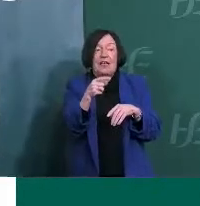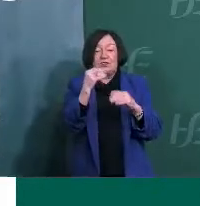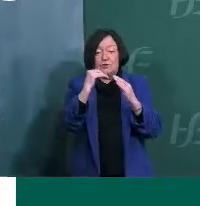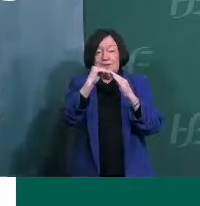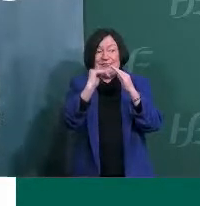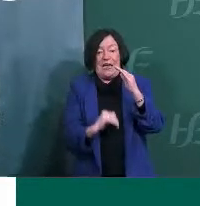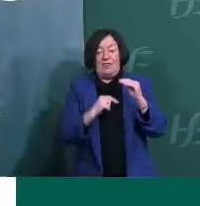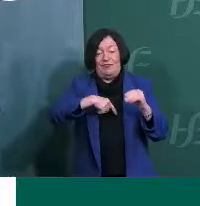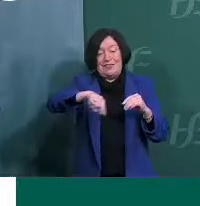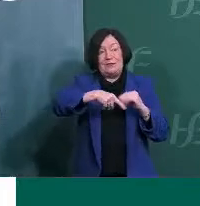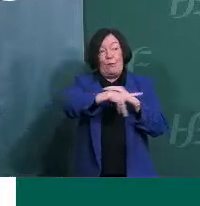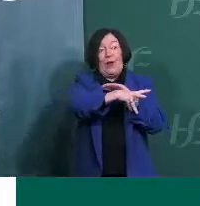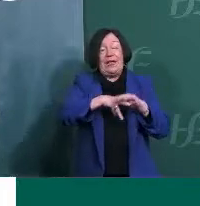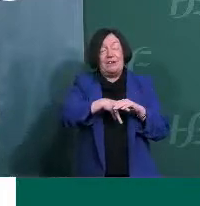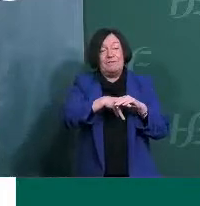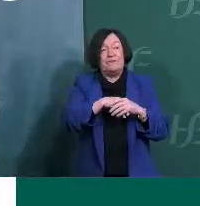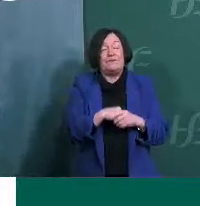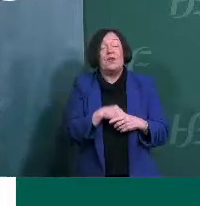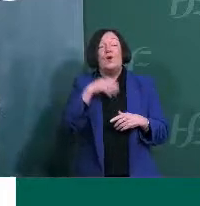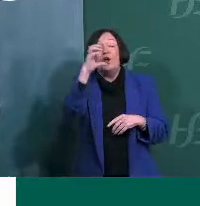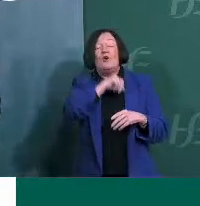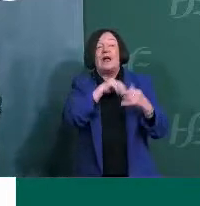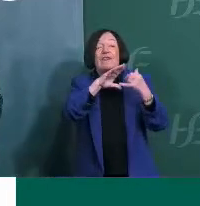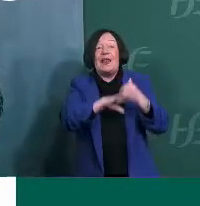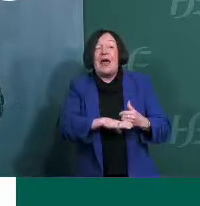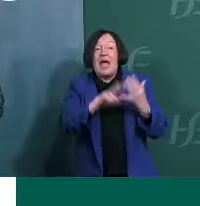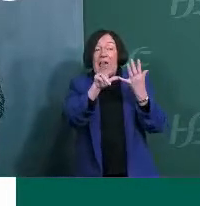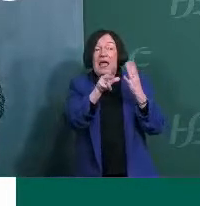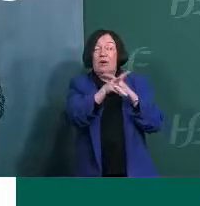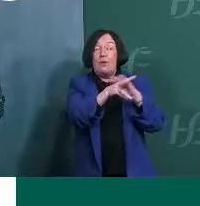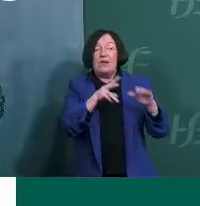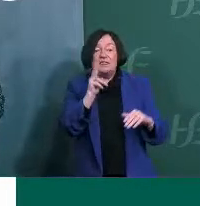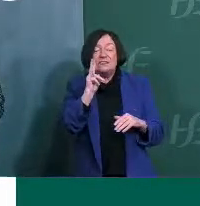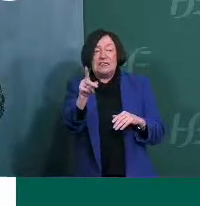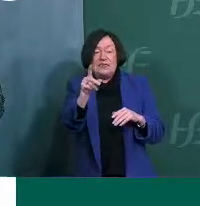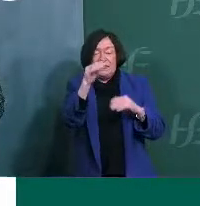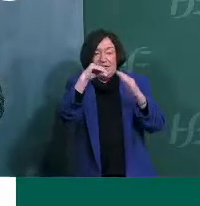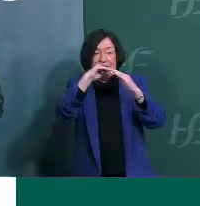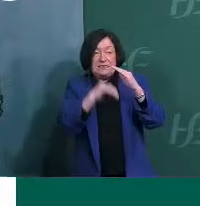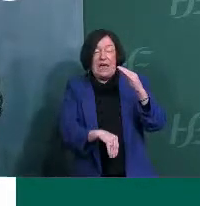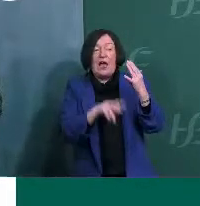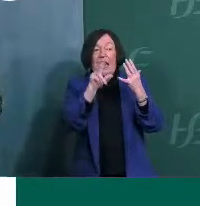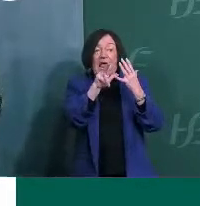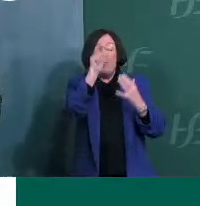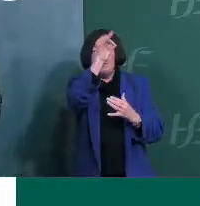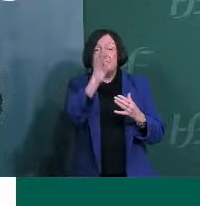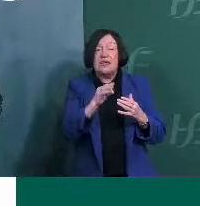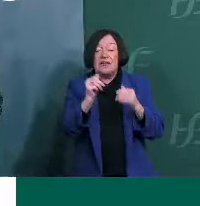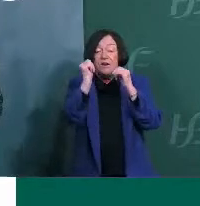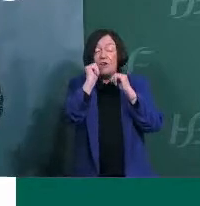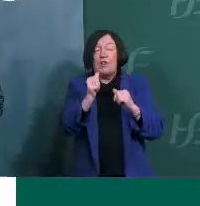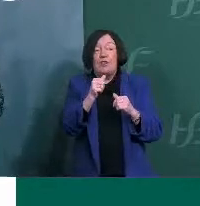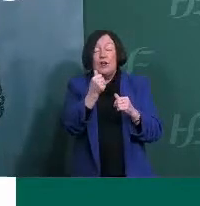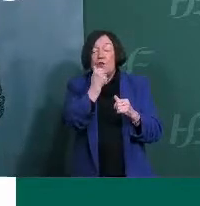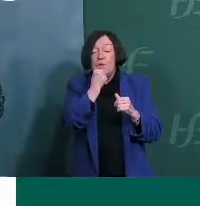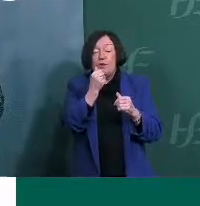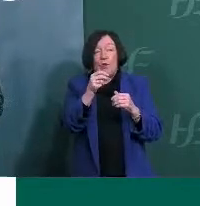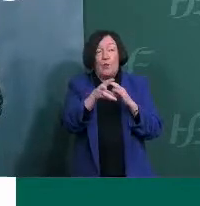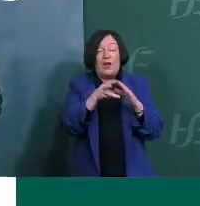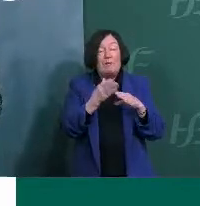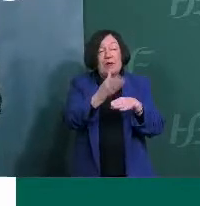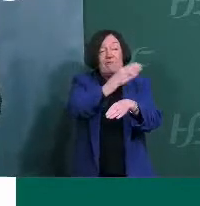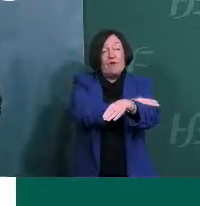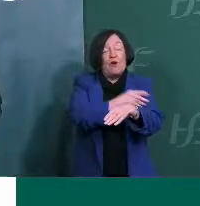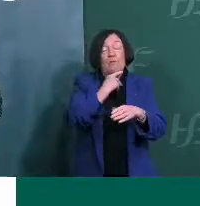down just this week. So when we look at the last 8 weeks, we can see there it's down 8% in terms of attendances on the previous week, but